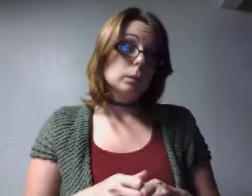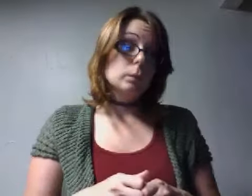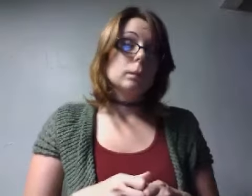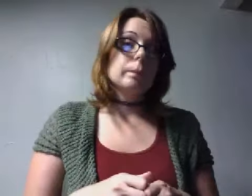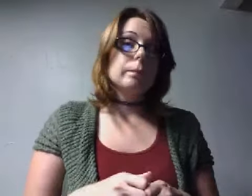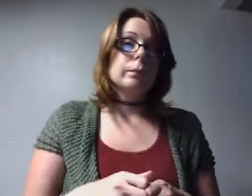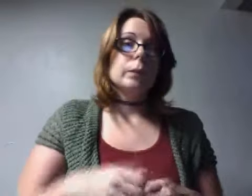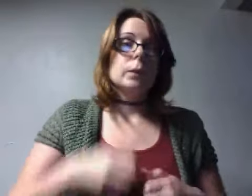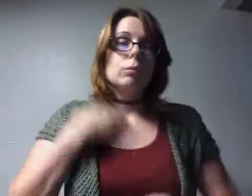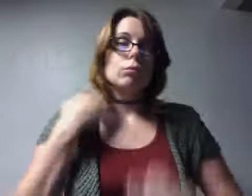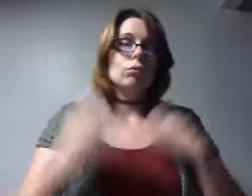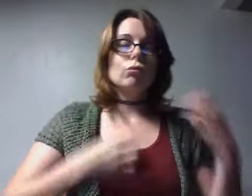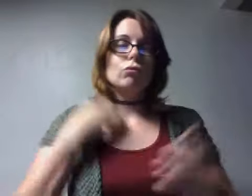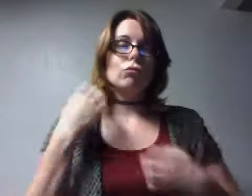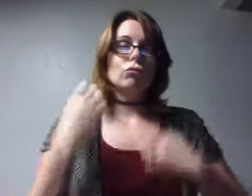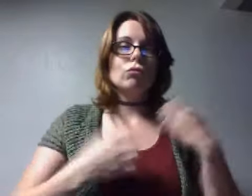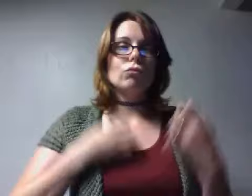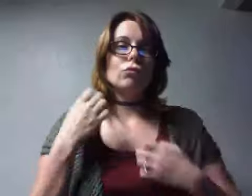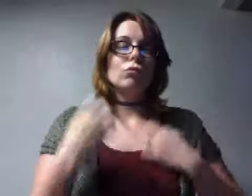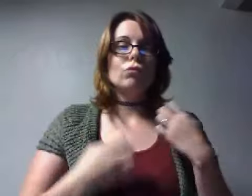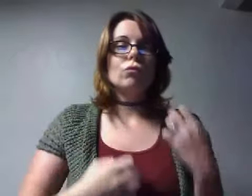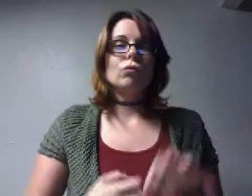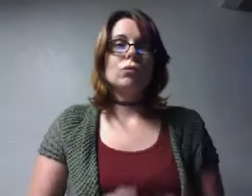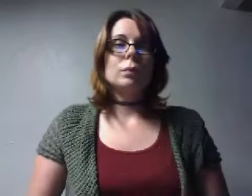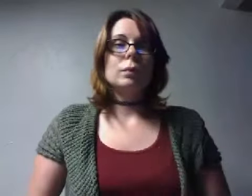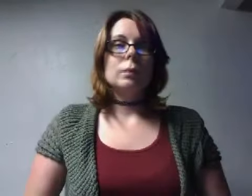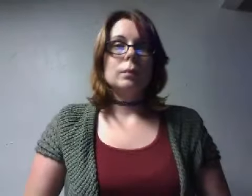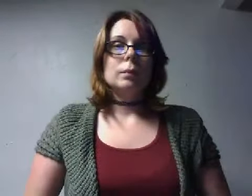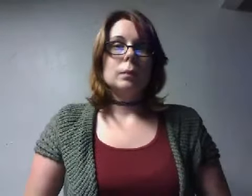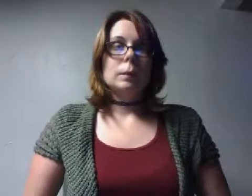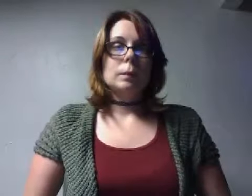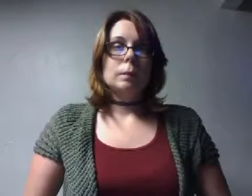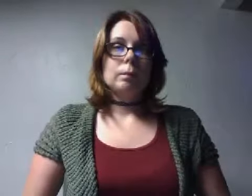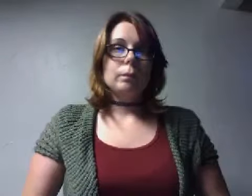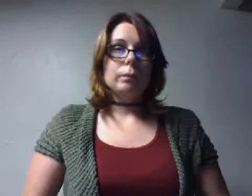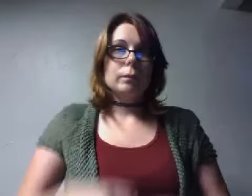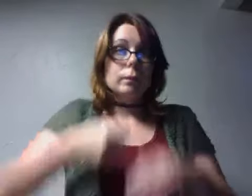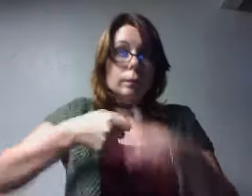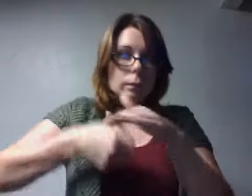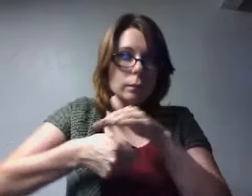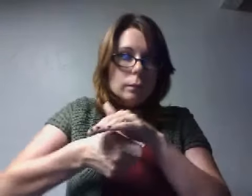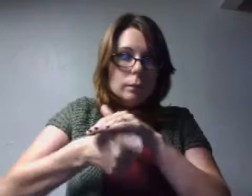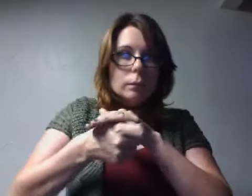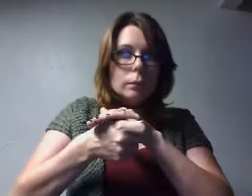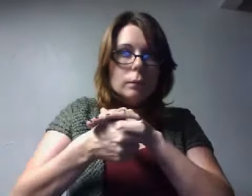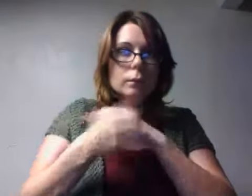and I feel like a lot of human emotion is subtle and it's hidden behind the eyes. And in photography, I find that I